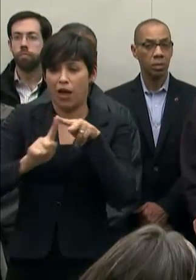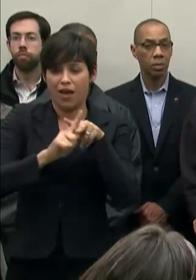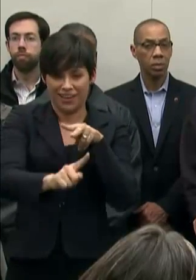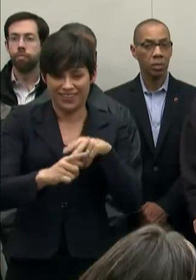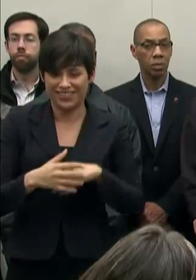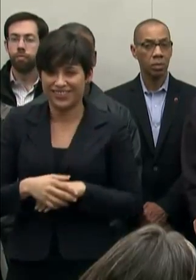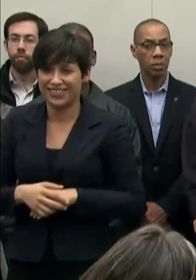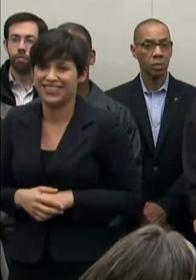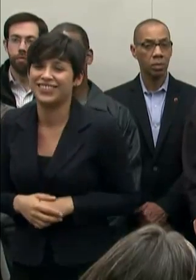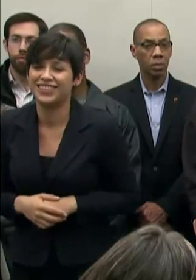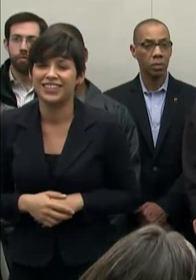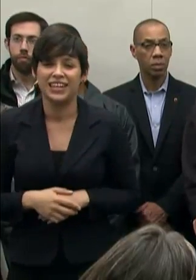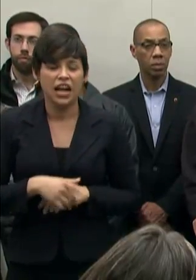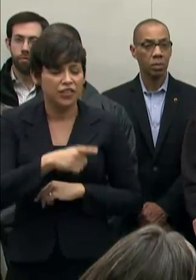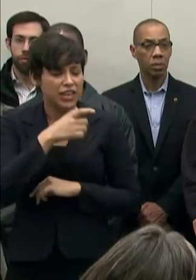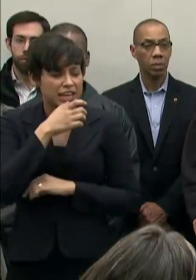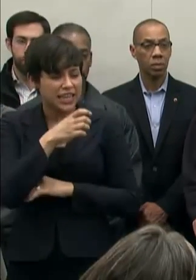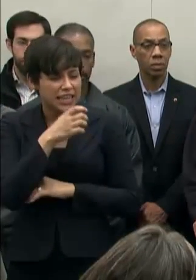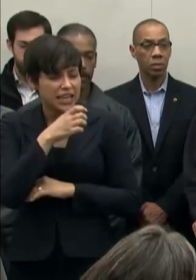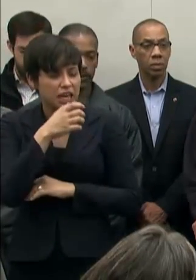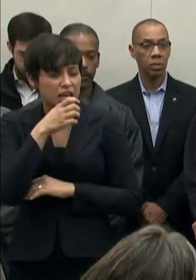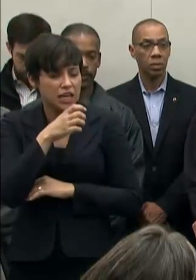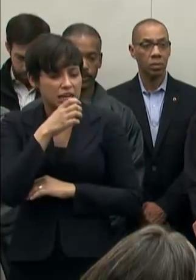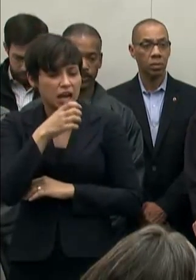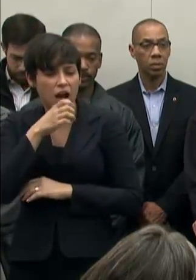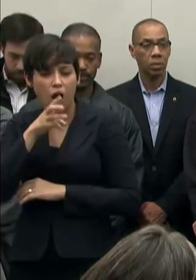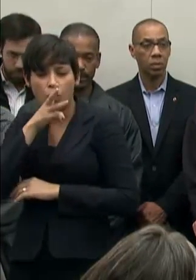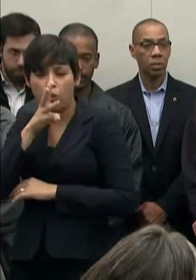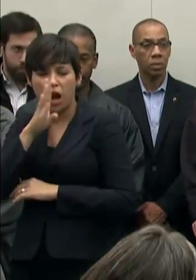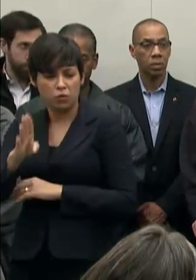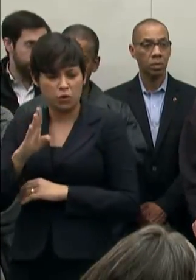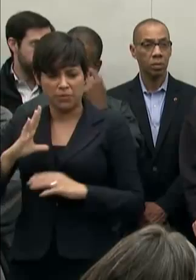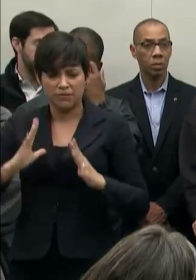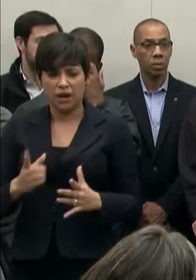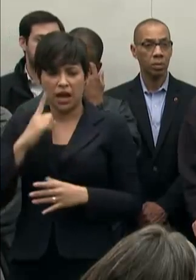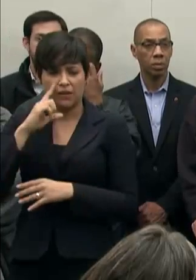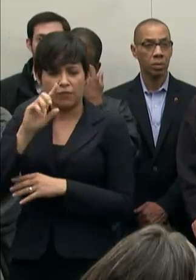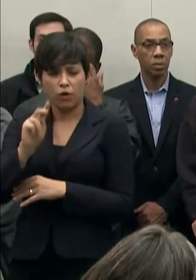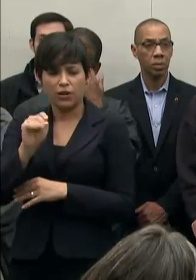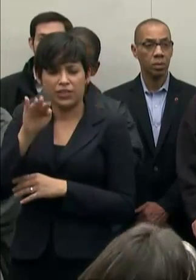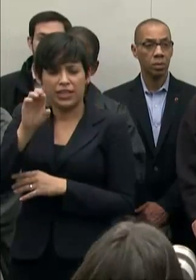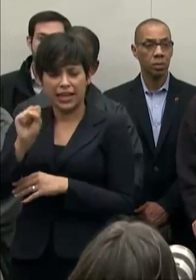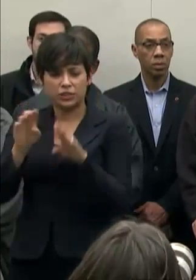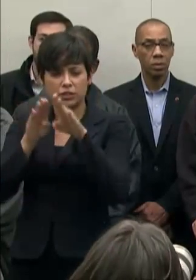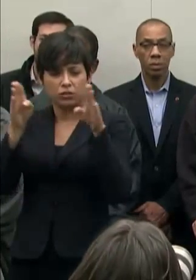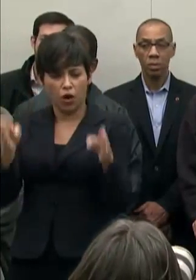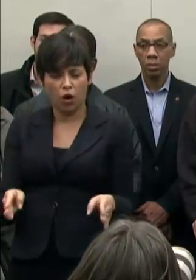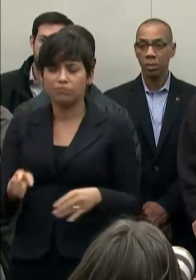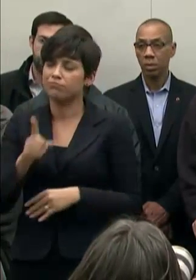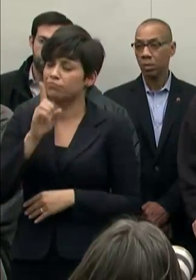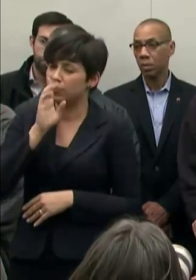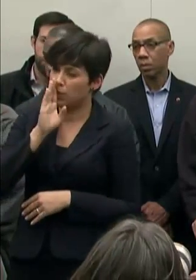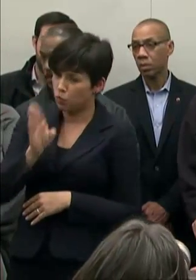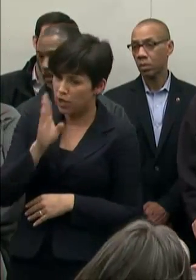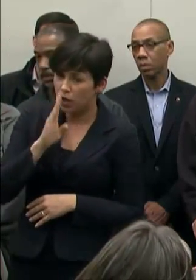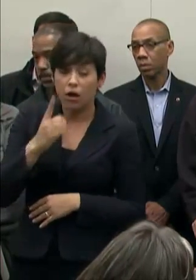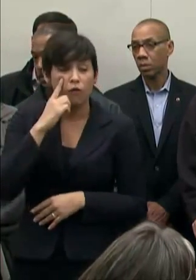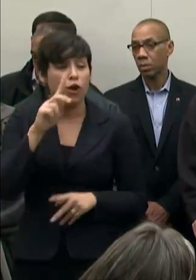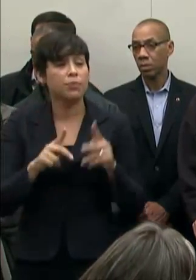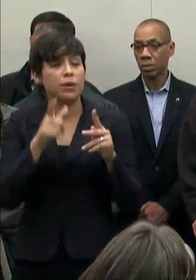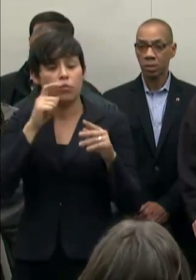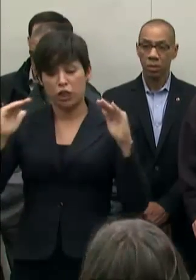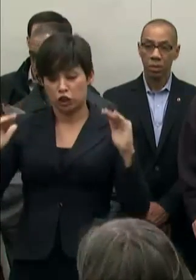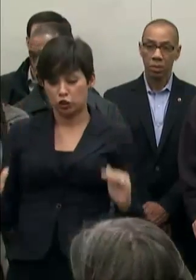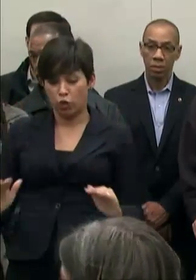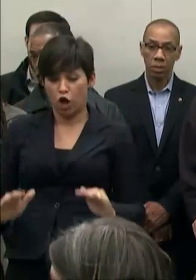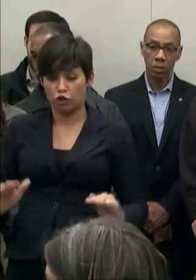shop in NYCHA unprecedented. Have you guys done this before? Yes, we have. Yes. Yes, miss. For those with small children coming in here,